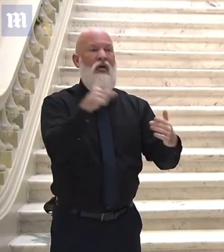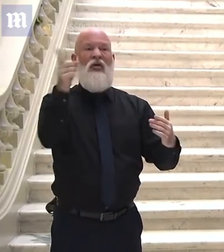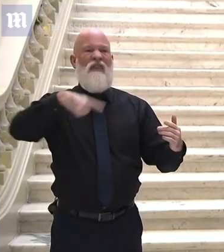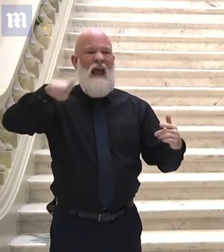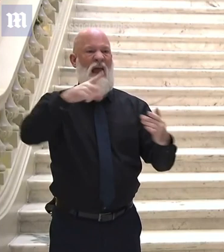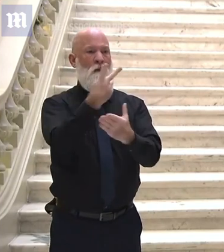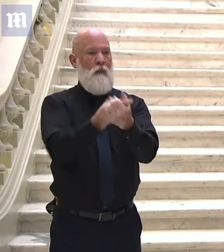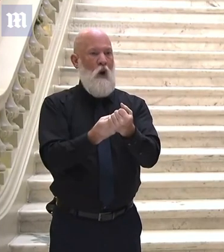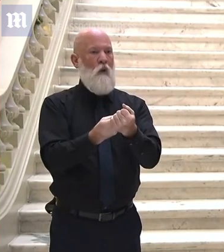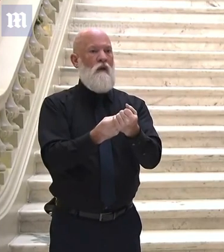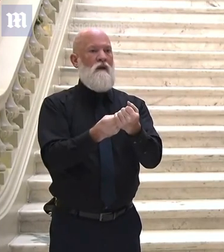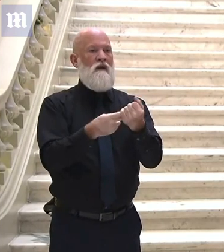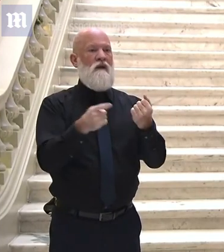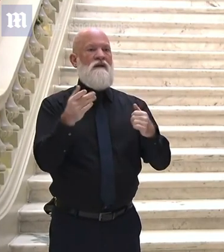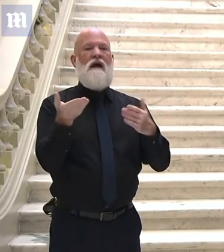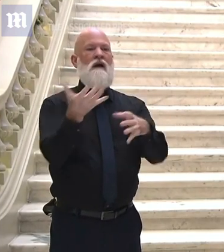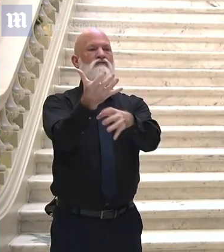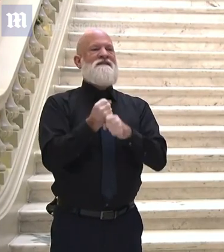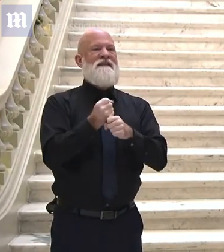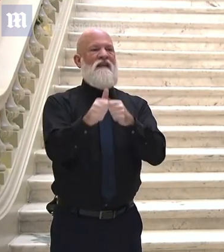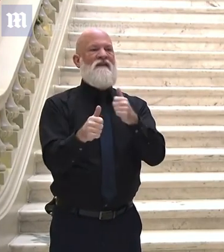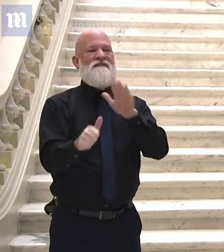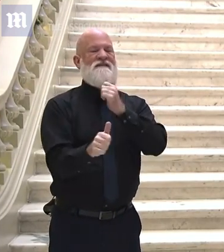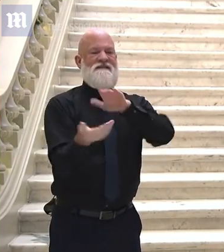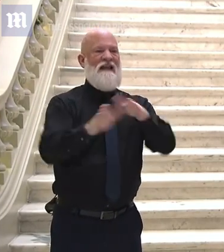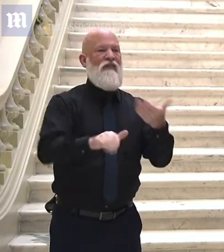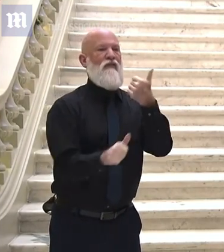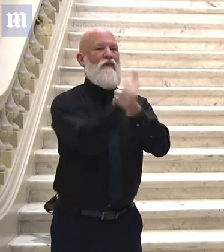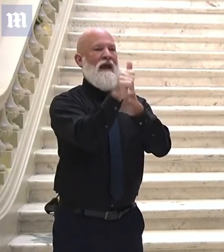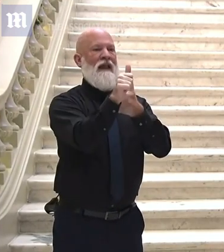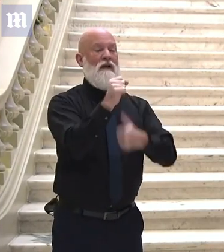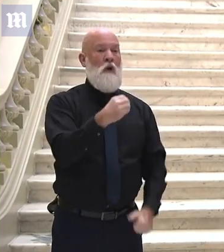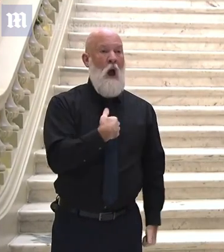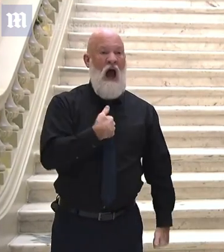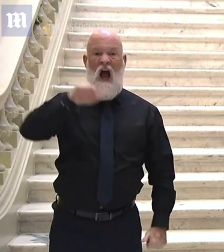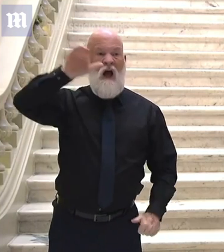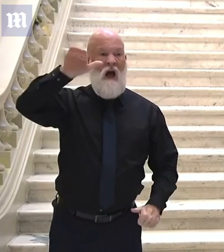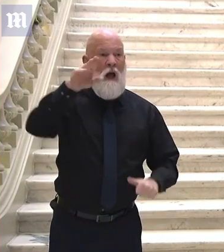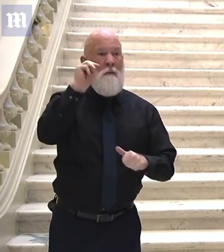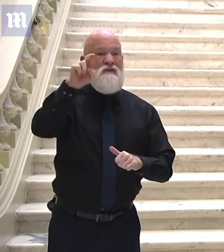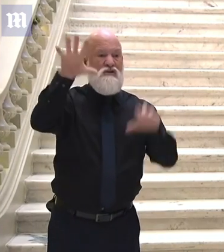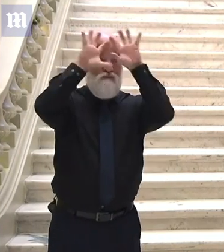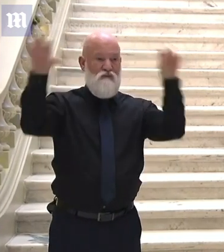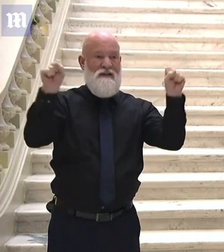stop mr president you have not condemned these actions or this language